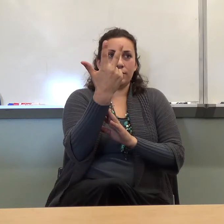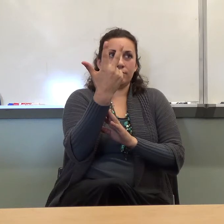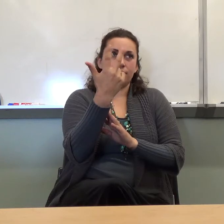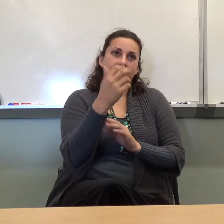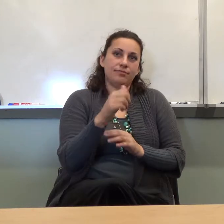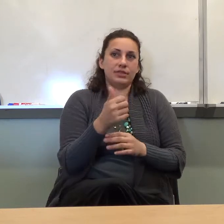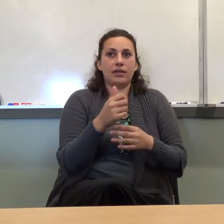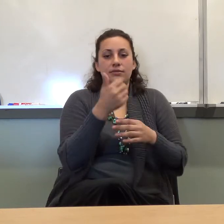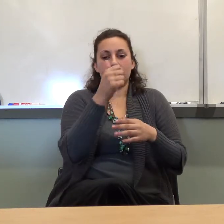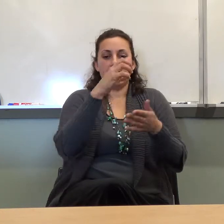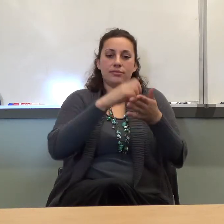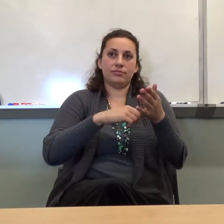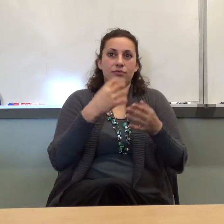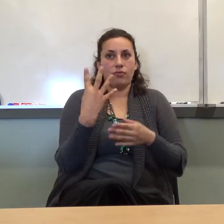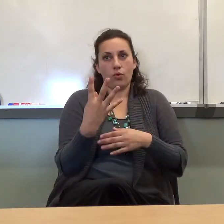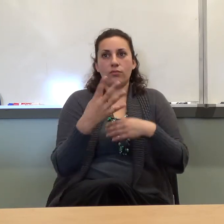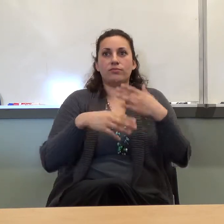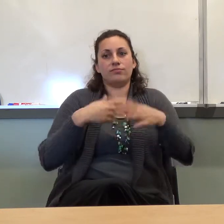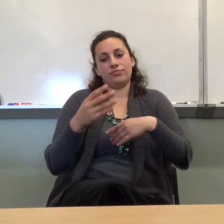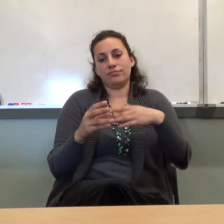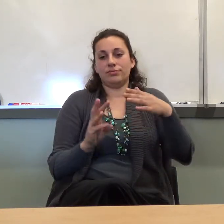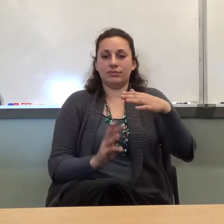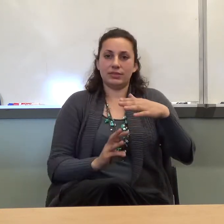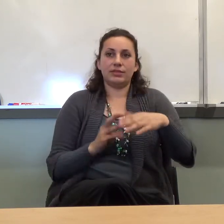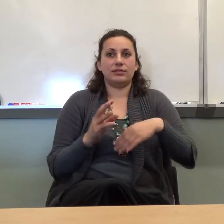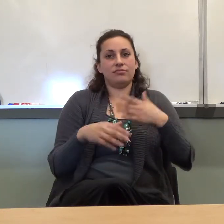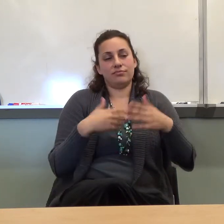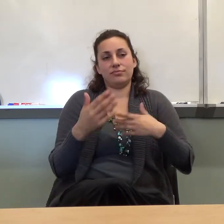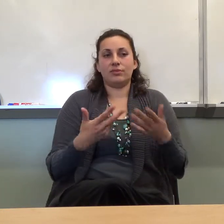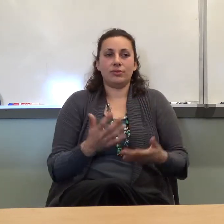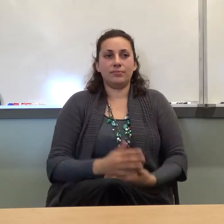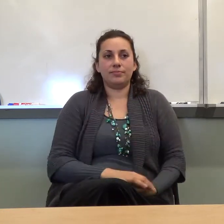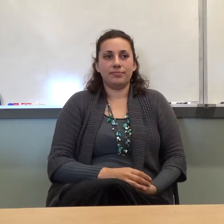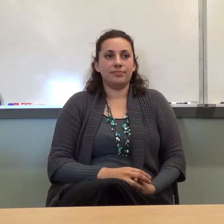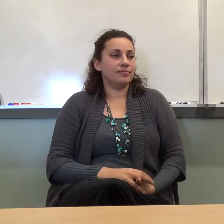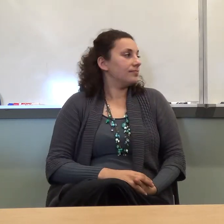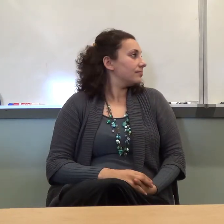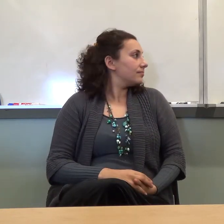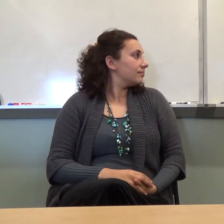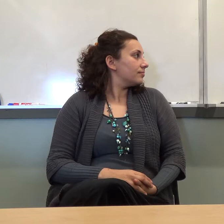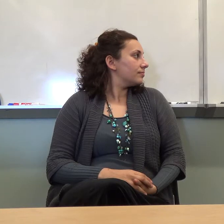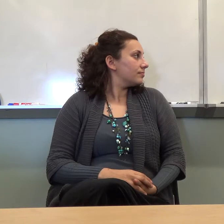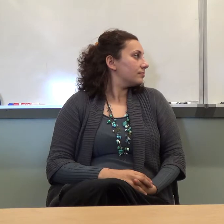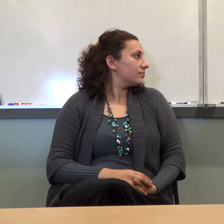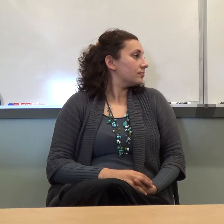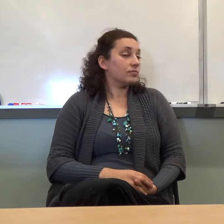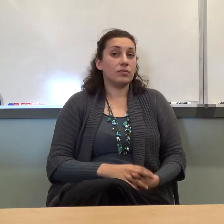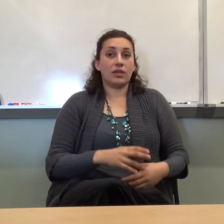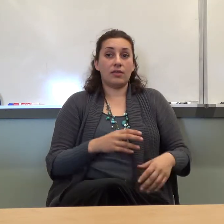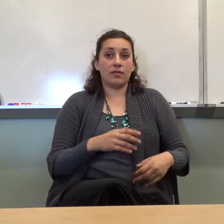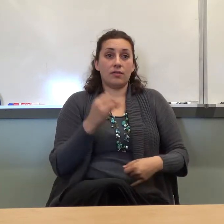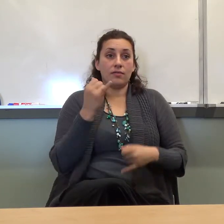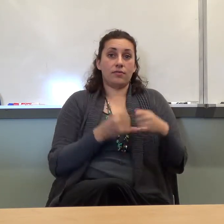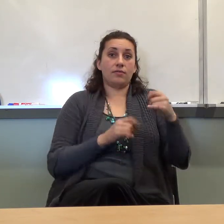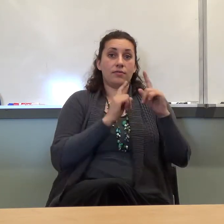10 take away 4, 6, and so forth. So the final answer is 6.16,